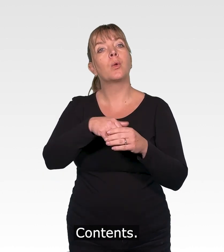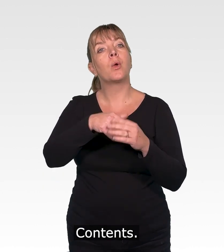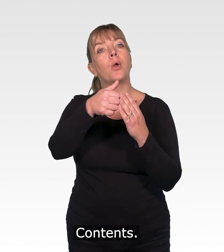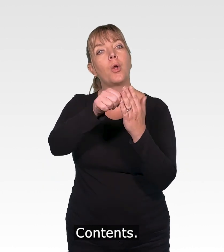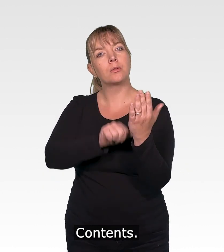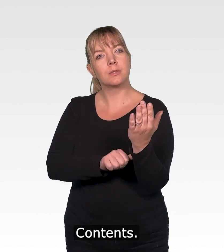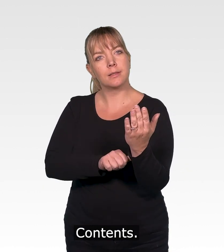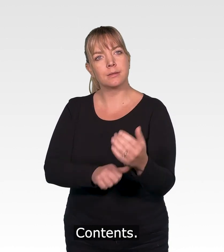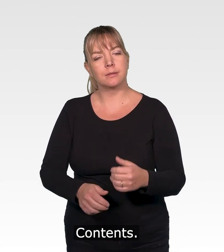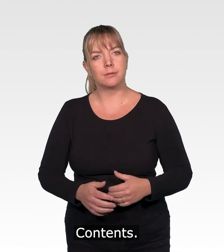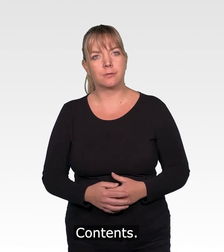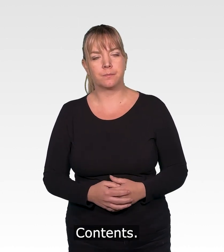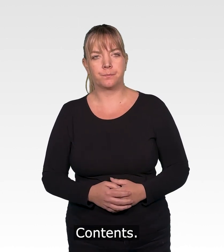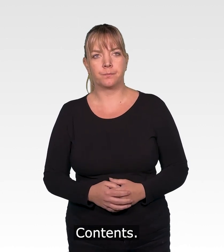Contents.